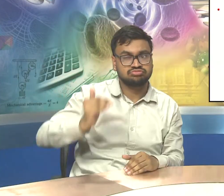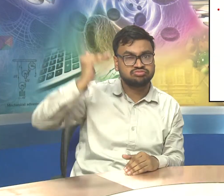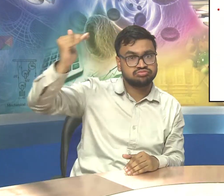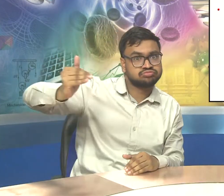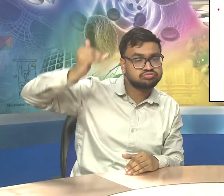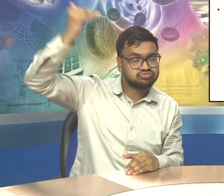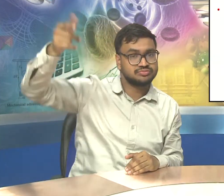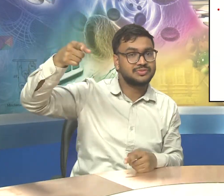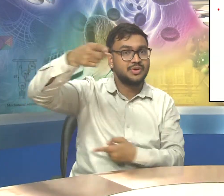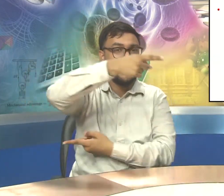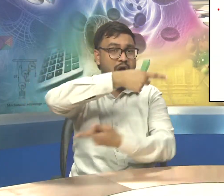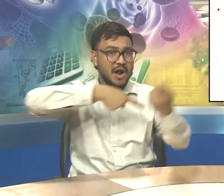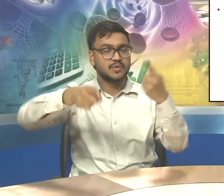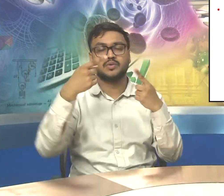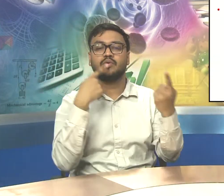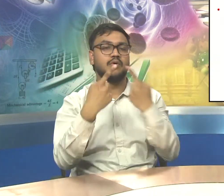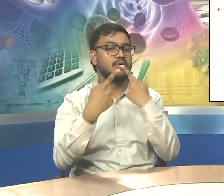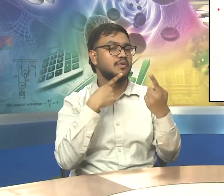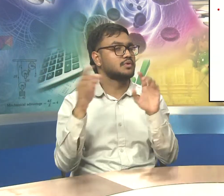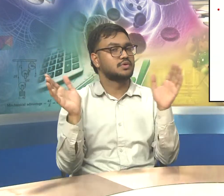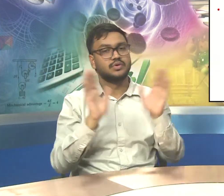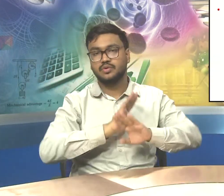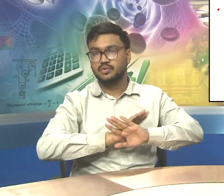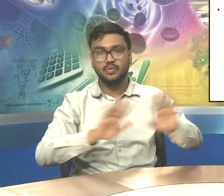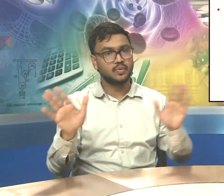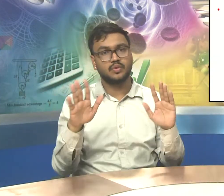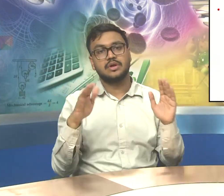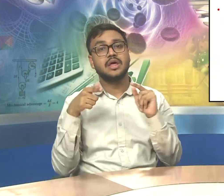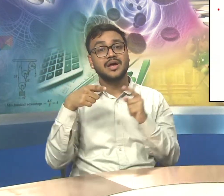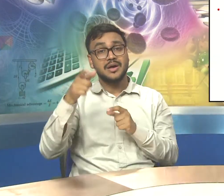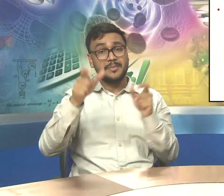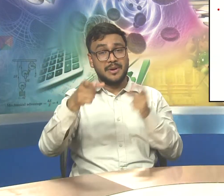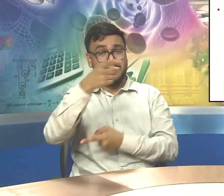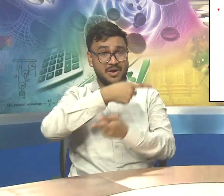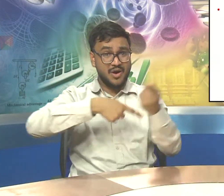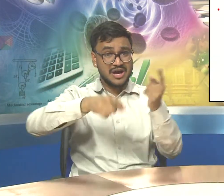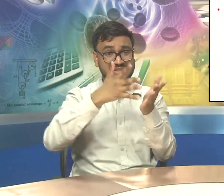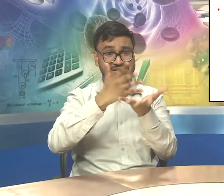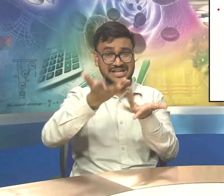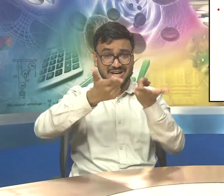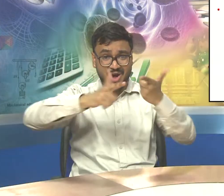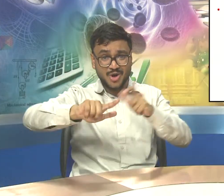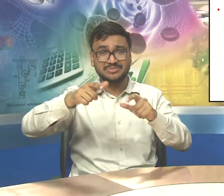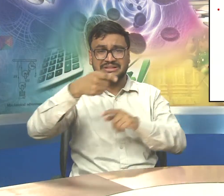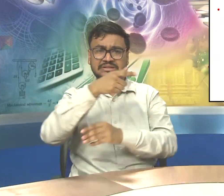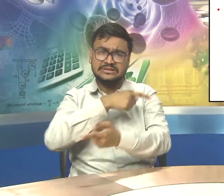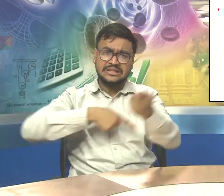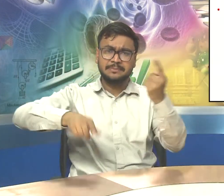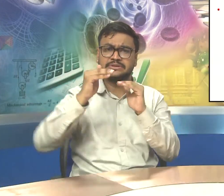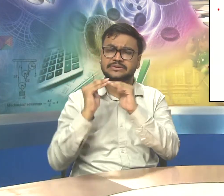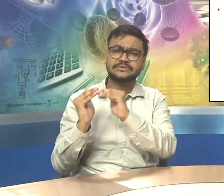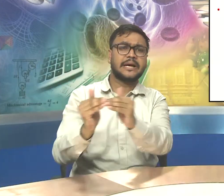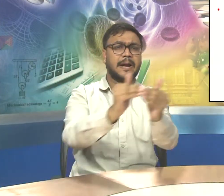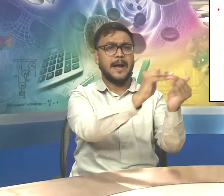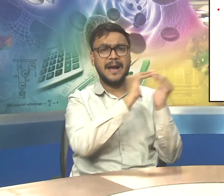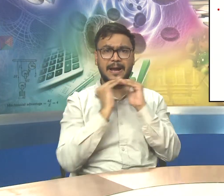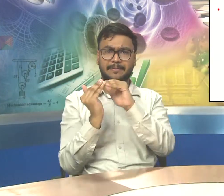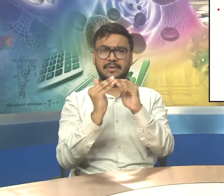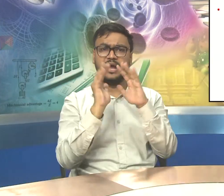any sign language is superior to each other as deaf people can communication and